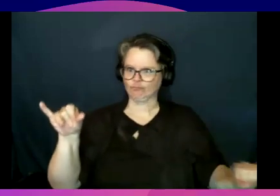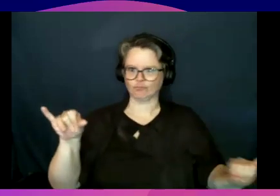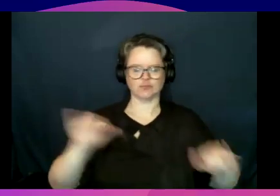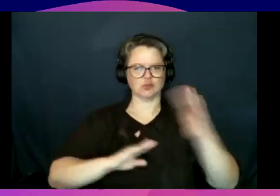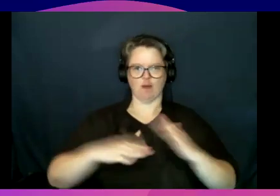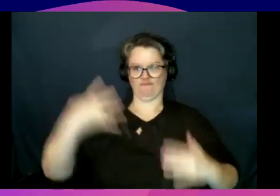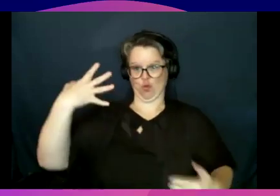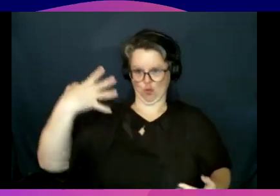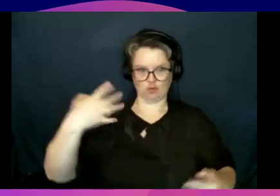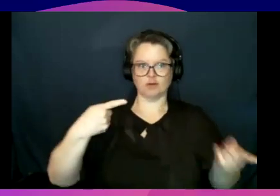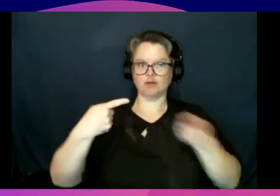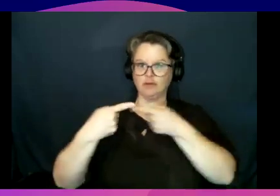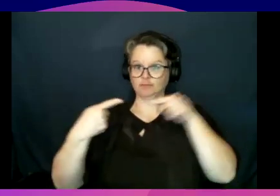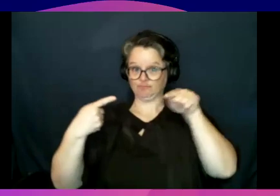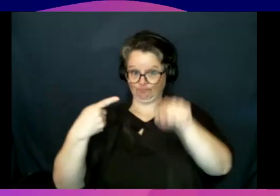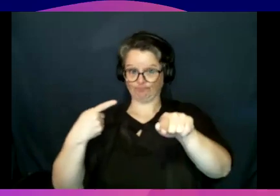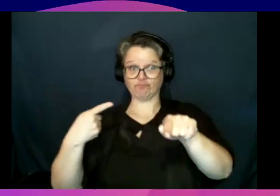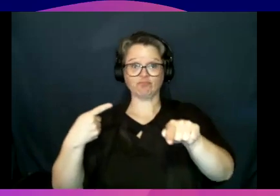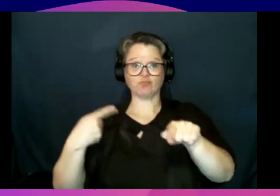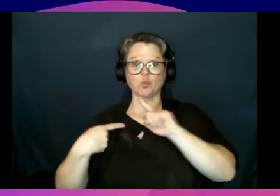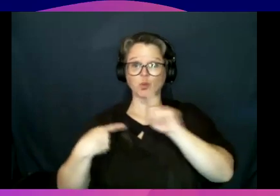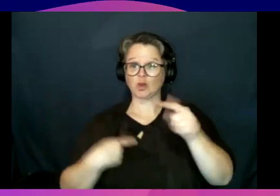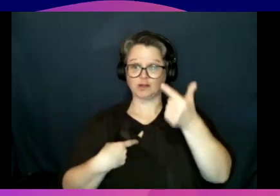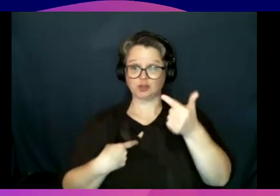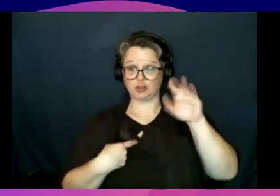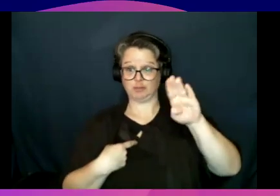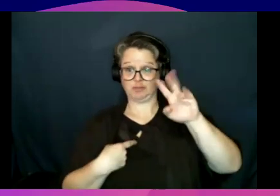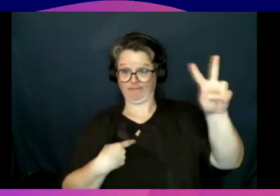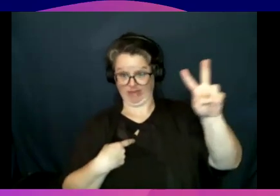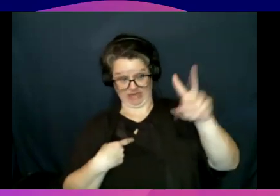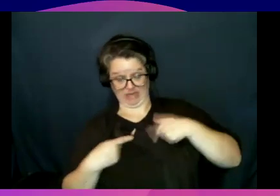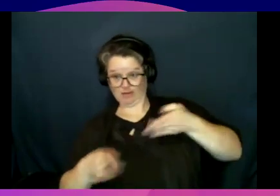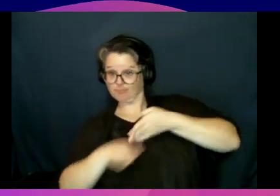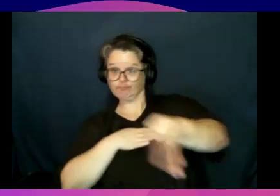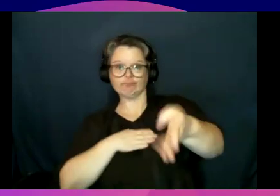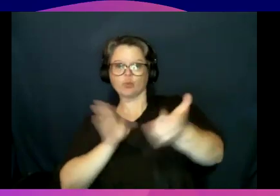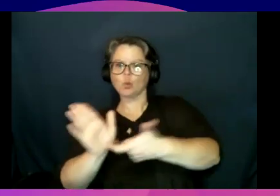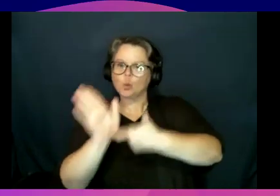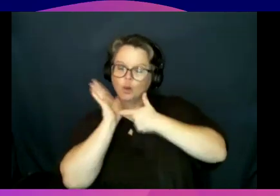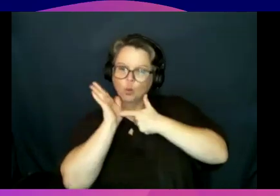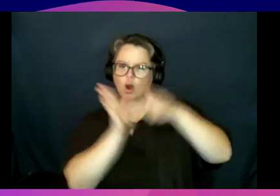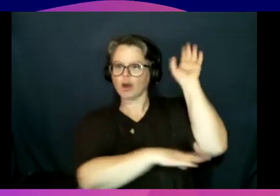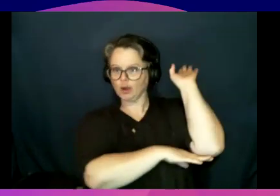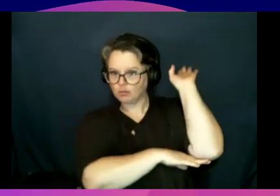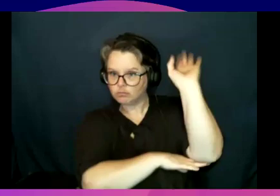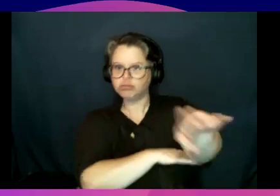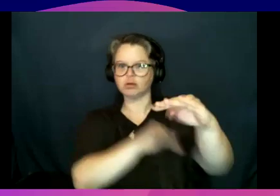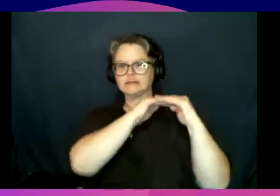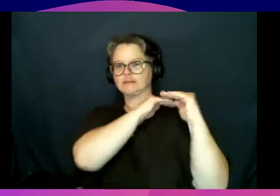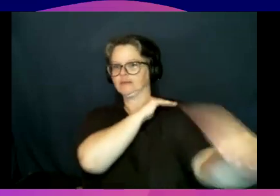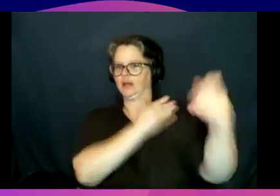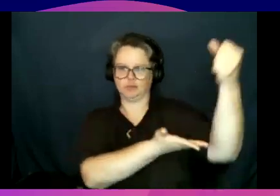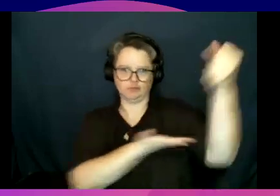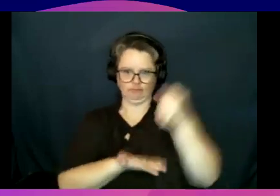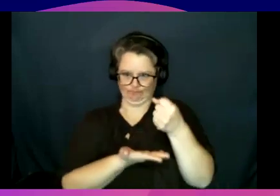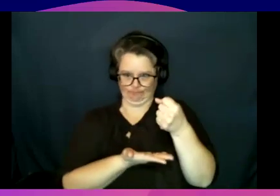is that the GBV sector needs to receive annualized funding in line with other public services, including wage,